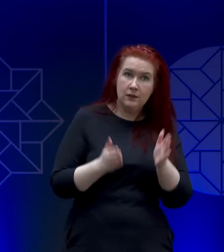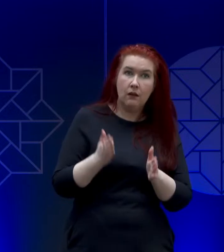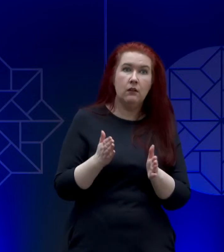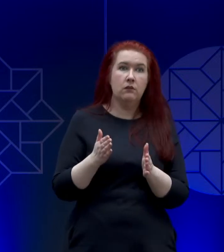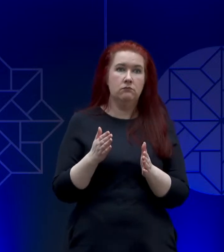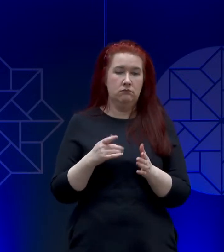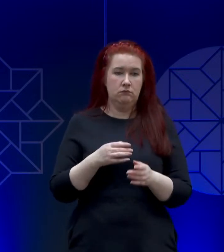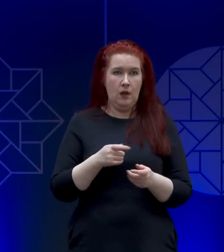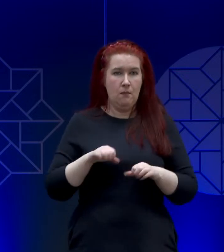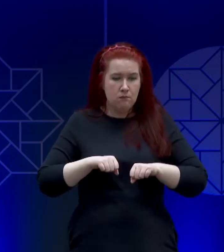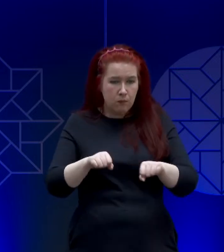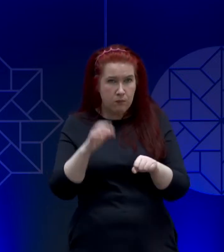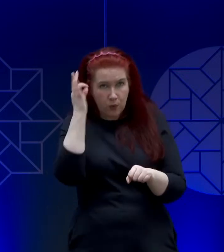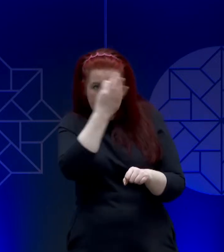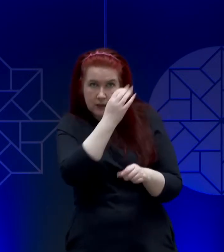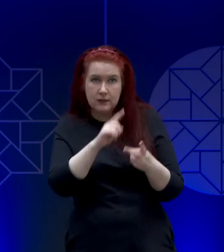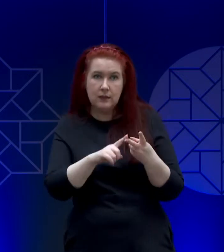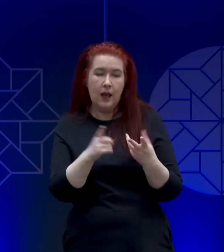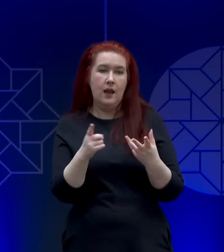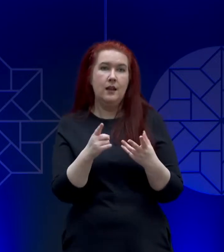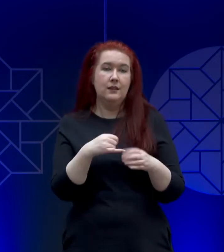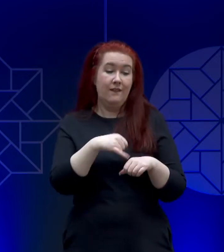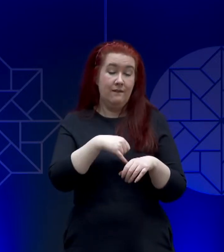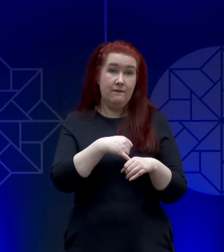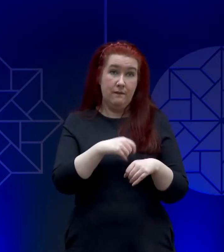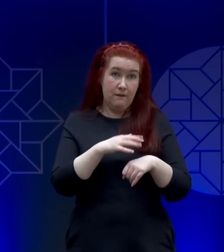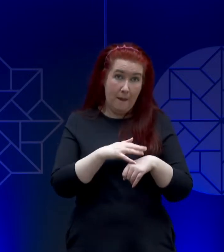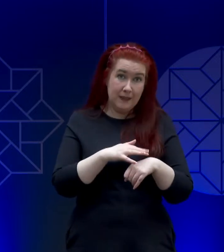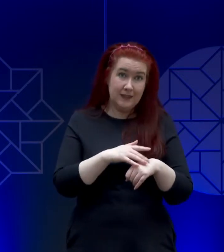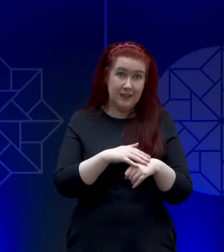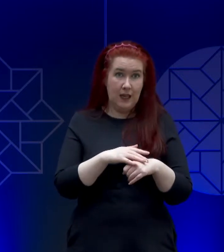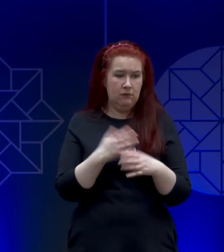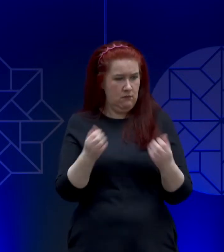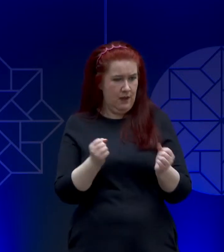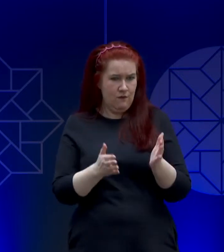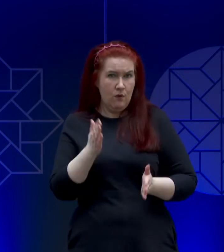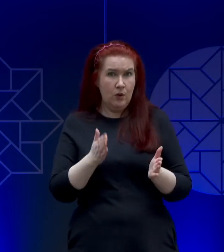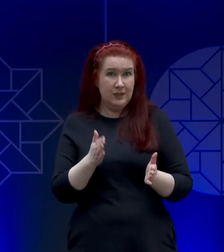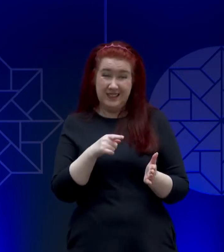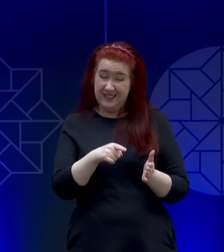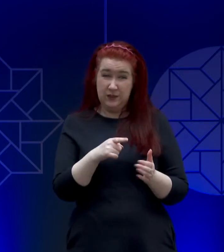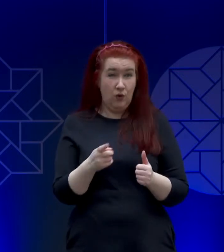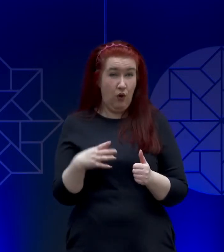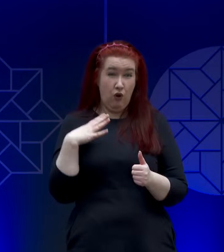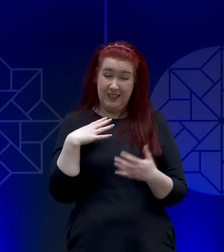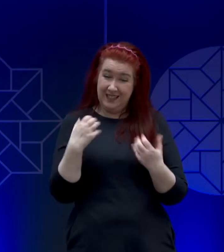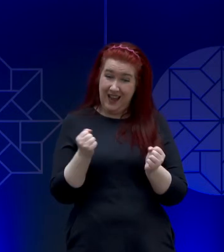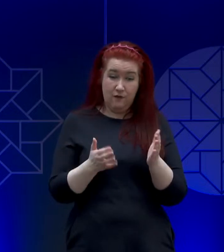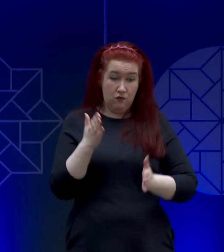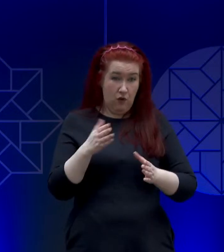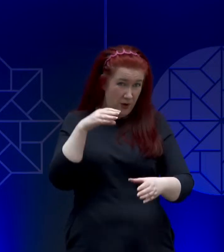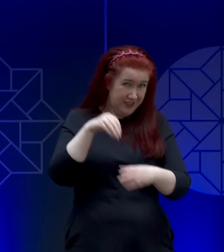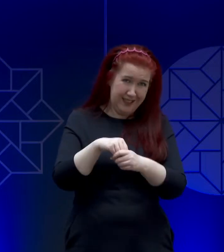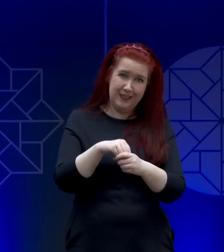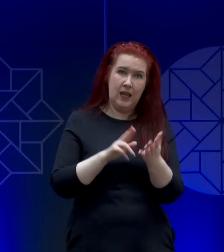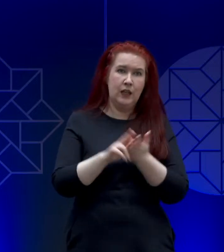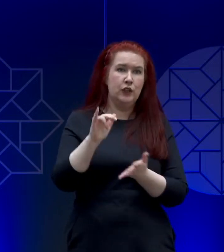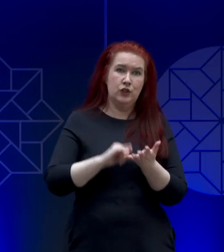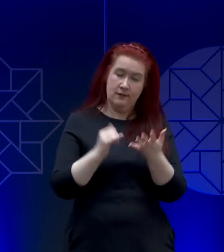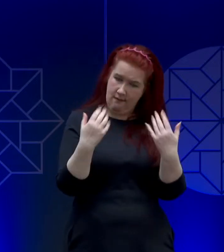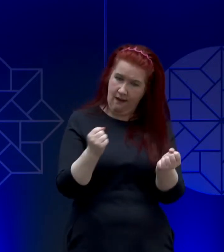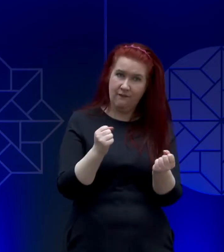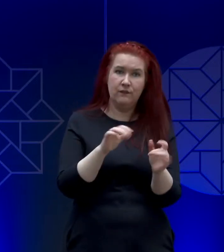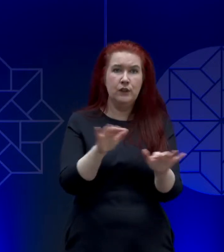robotic pharmacy assistants, where this modernisation is already happening and taking place within the National Health